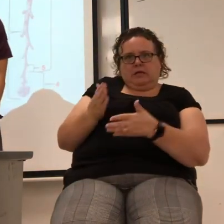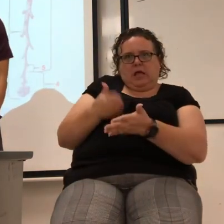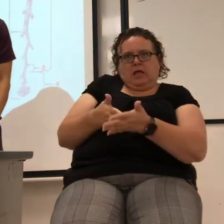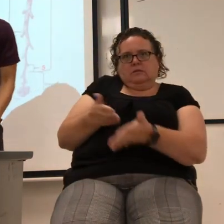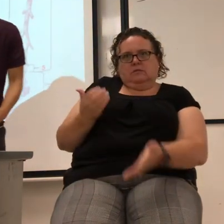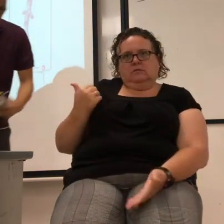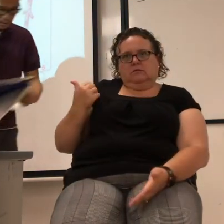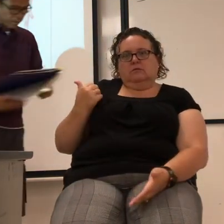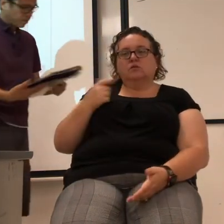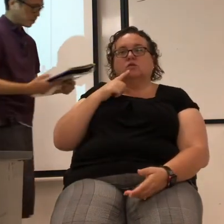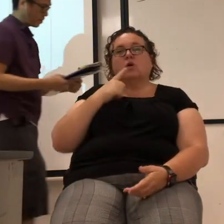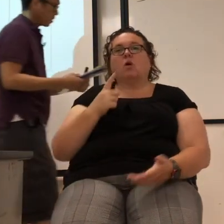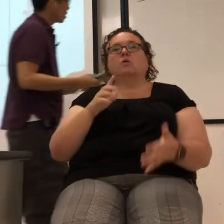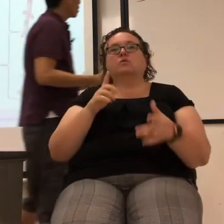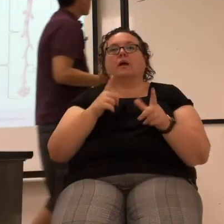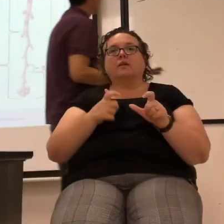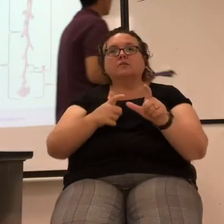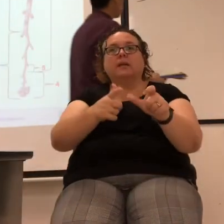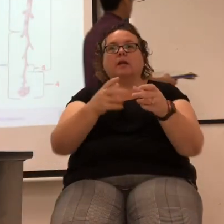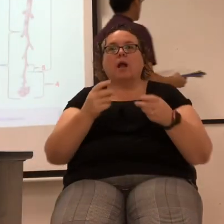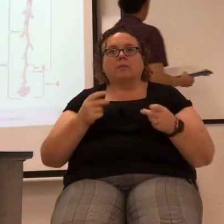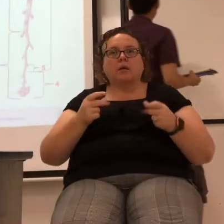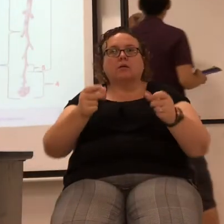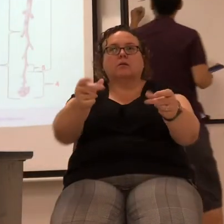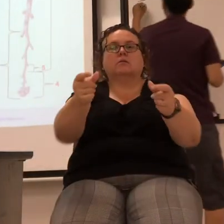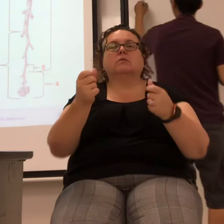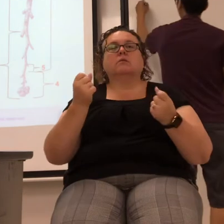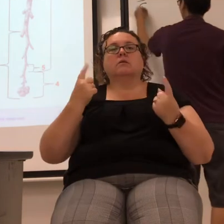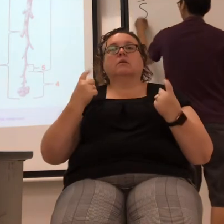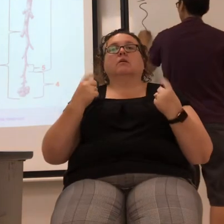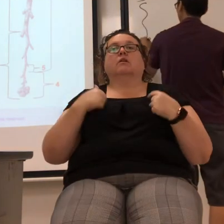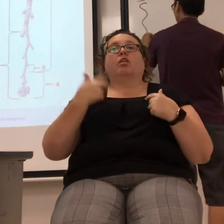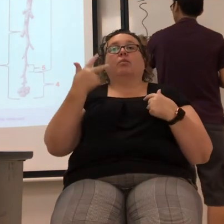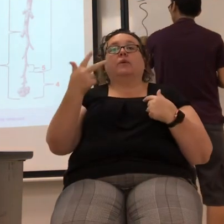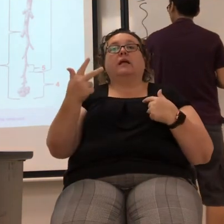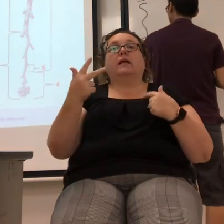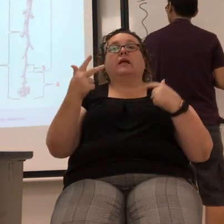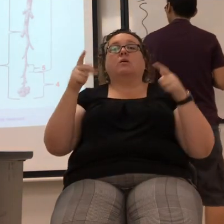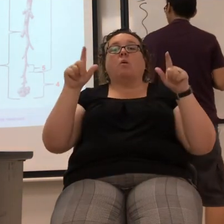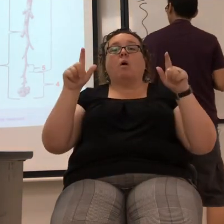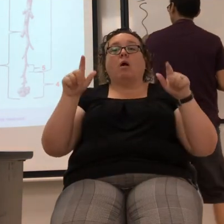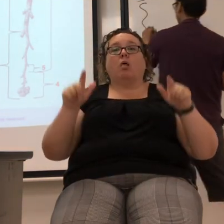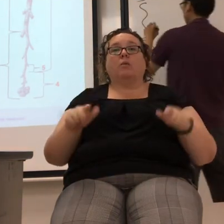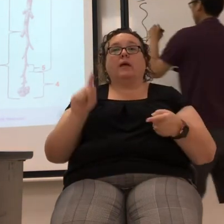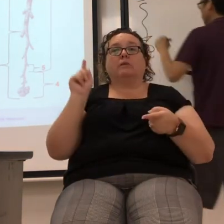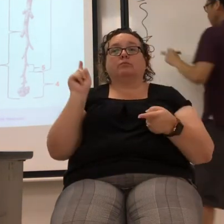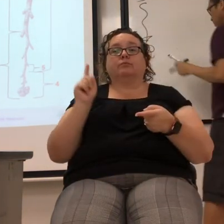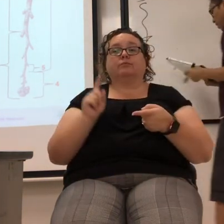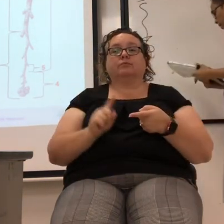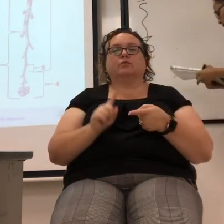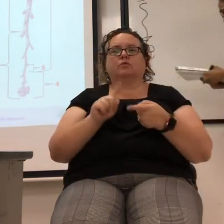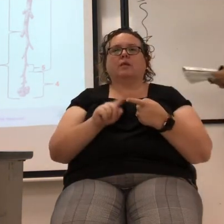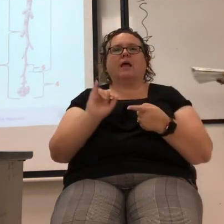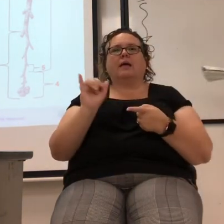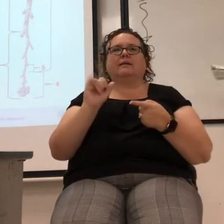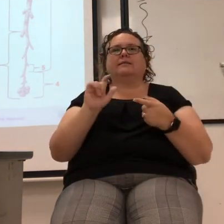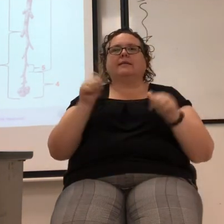So just to kind of speed it up here, 3 go all the way down to like 10,